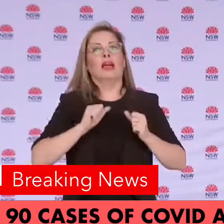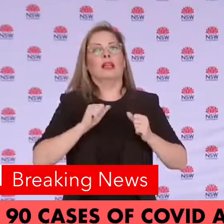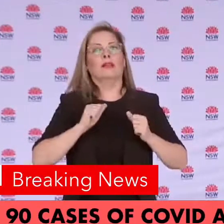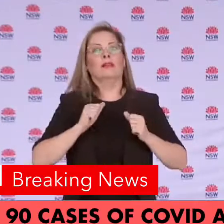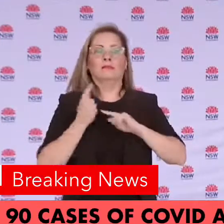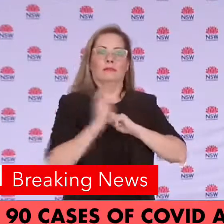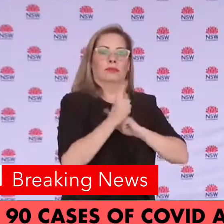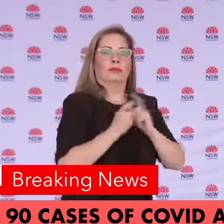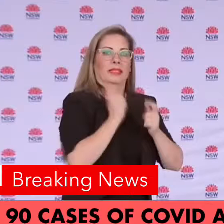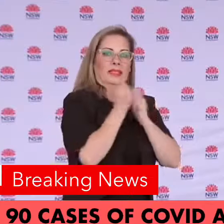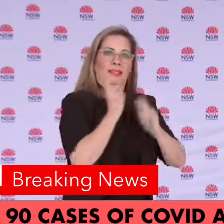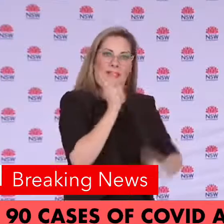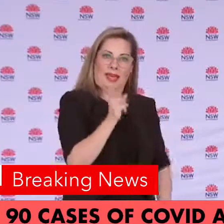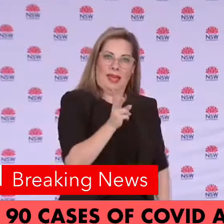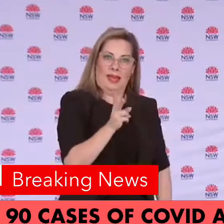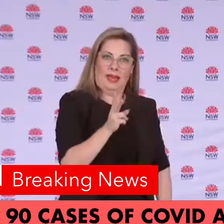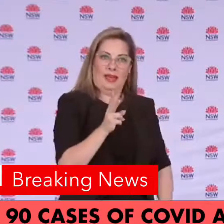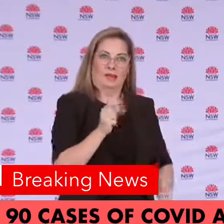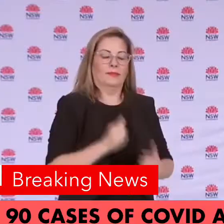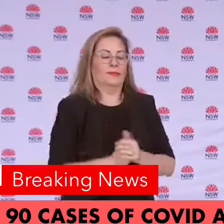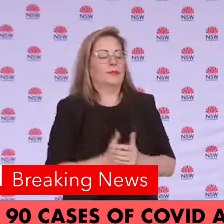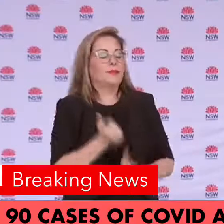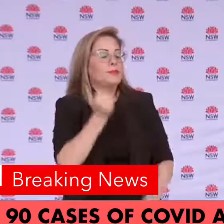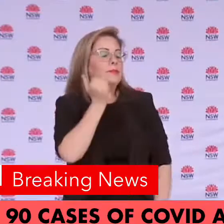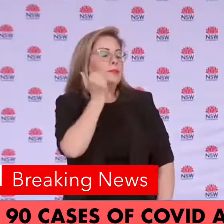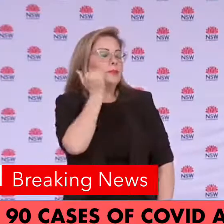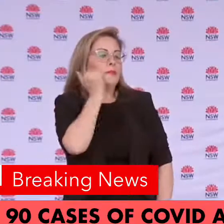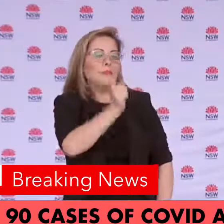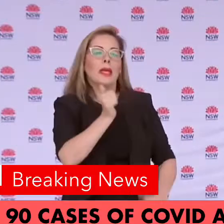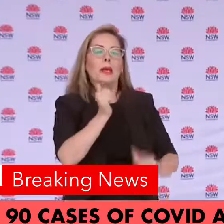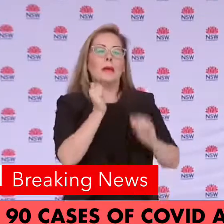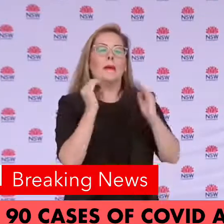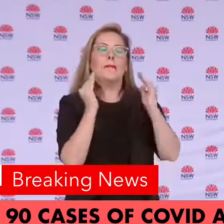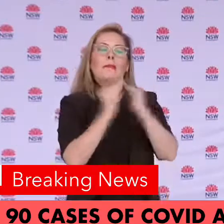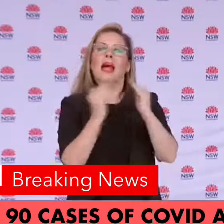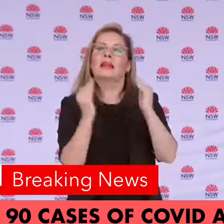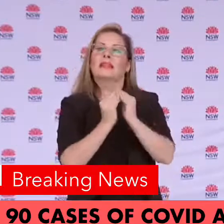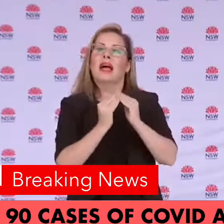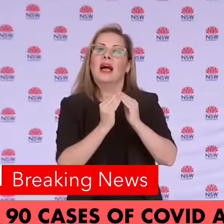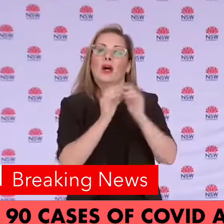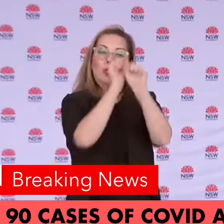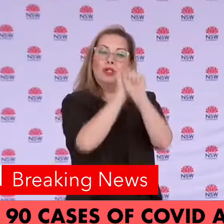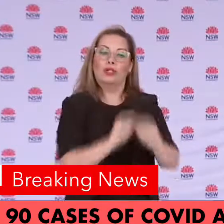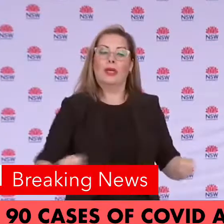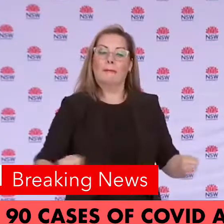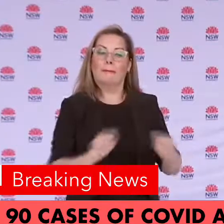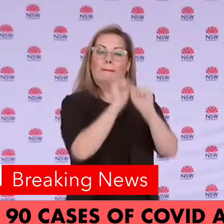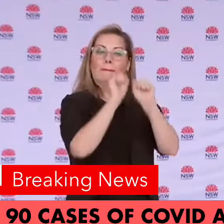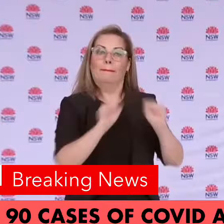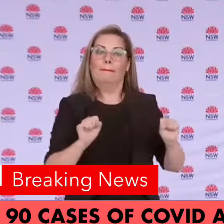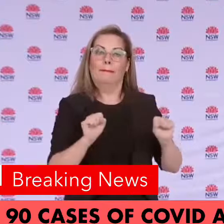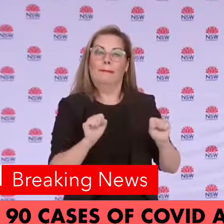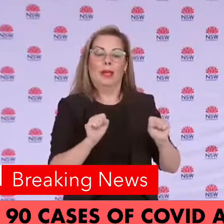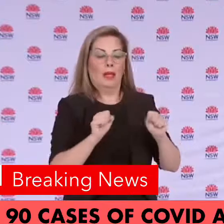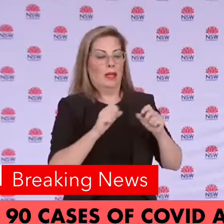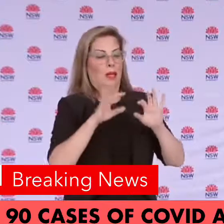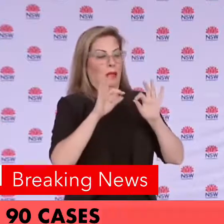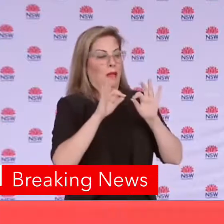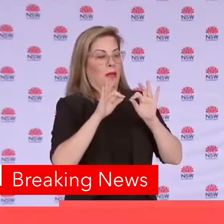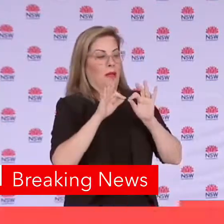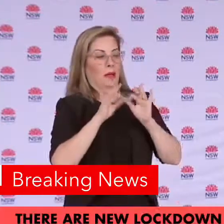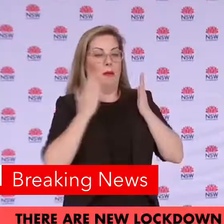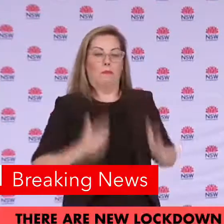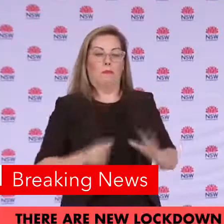and cafe. The Blacktown Gym, so New South Wales Health can advise a confirmed case visited the Body Fit Gym